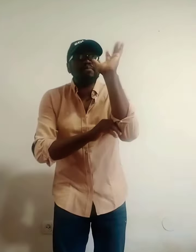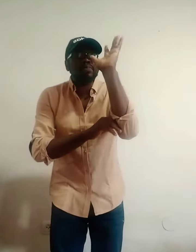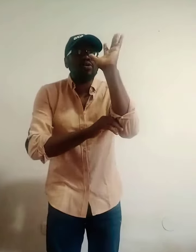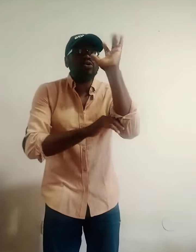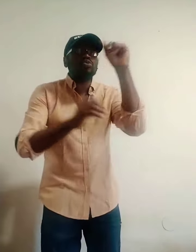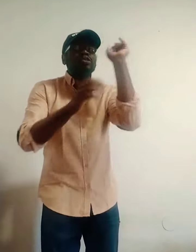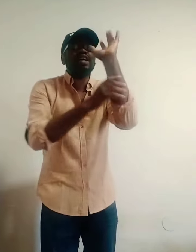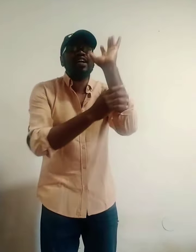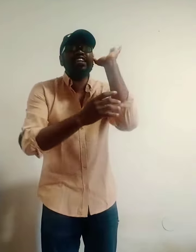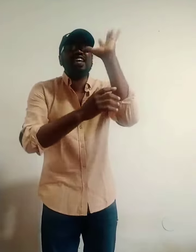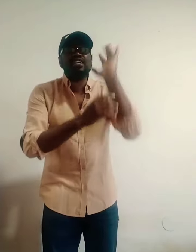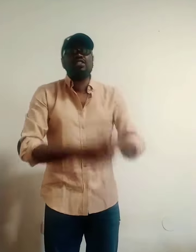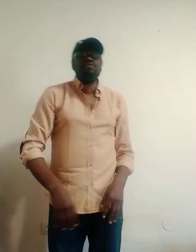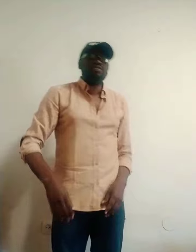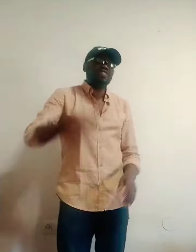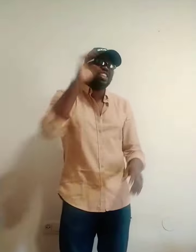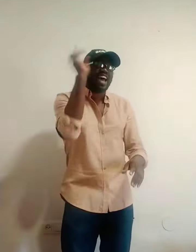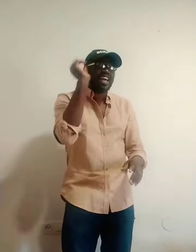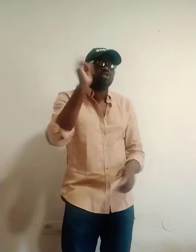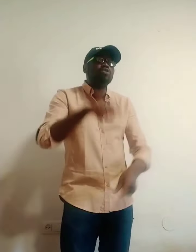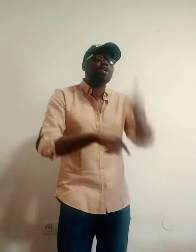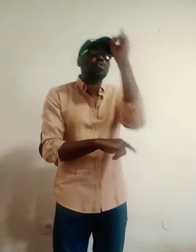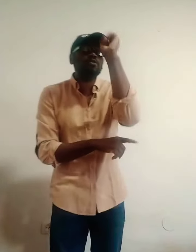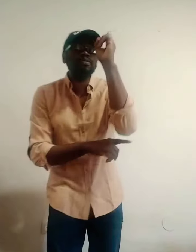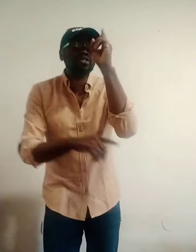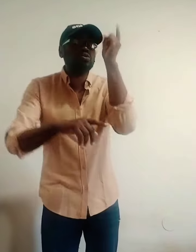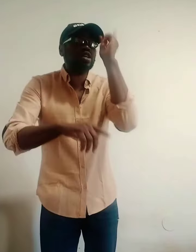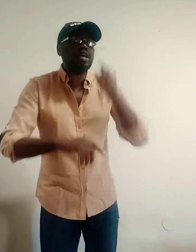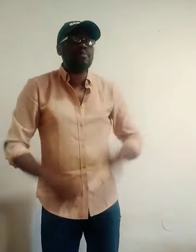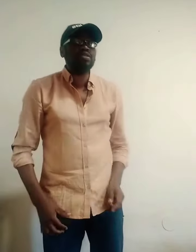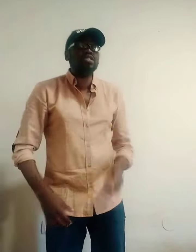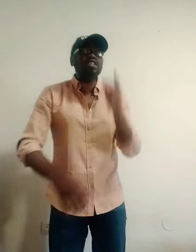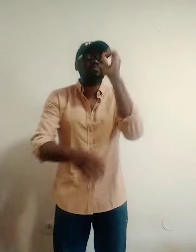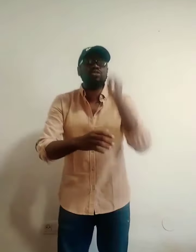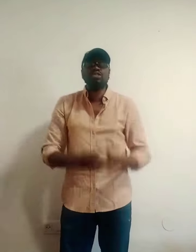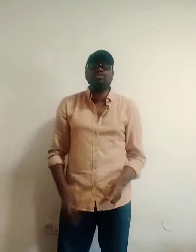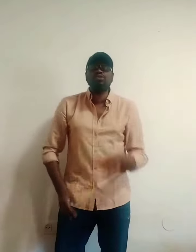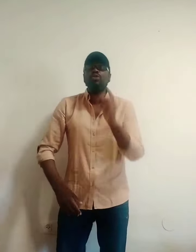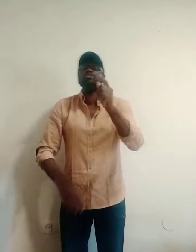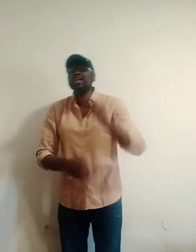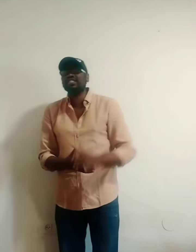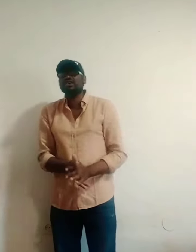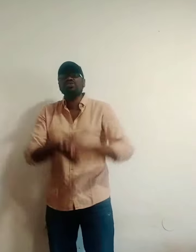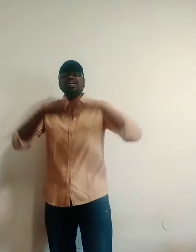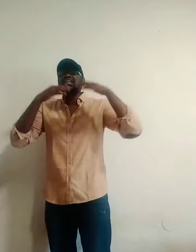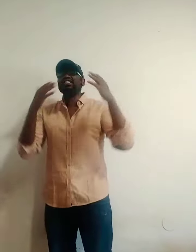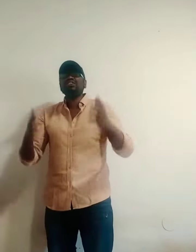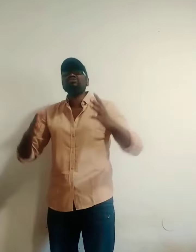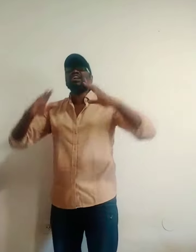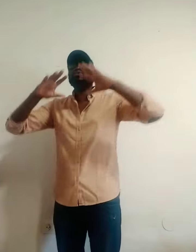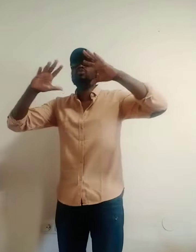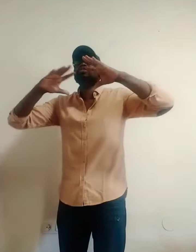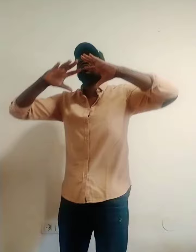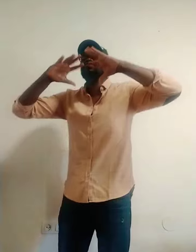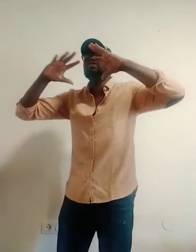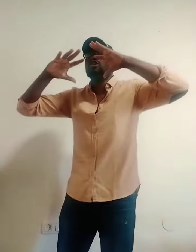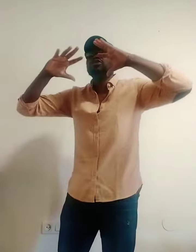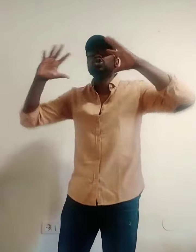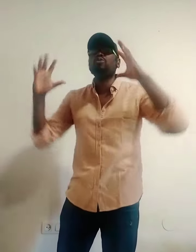people will tell her negative. 9. Only 1 person will tell that person positive. So what does that tell you? It tells you that the world is filled with so